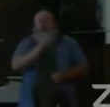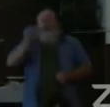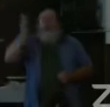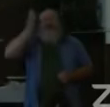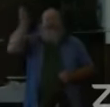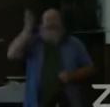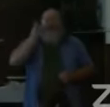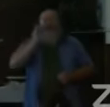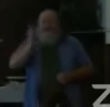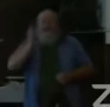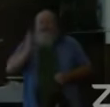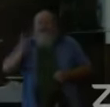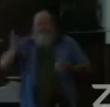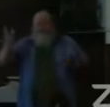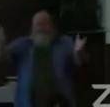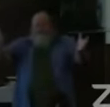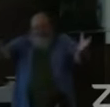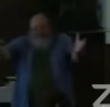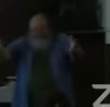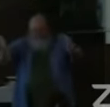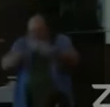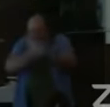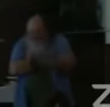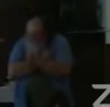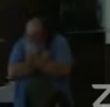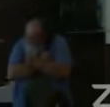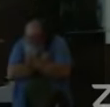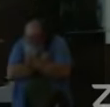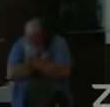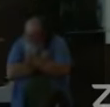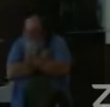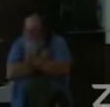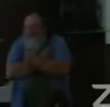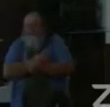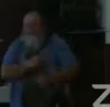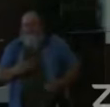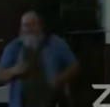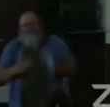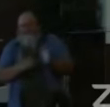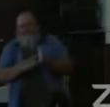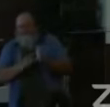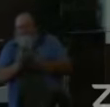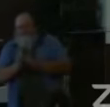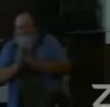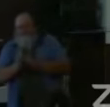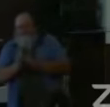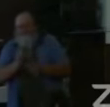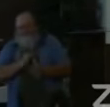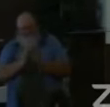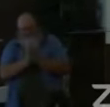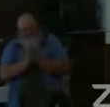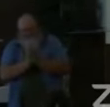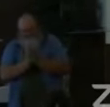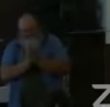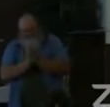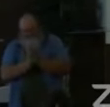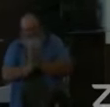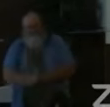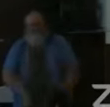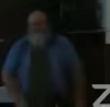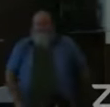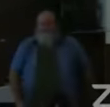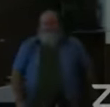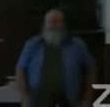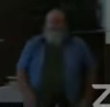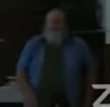done that, you need to do that this morning. Let's pray. Lord Jesus, I pray for anybody that's watching online or anybody that's in the room